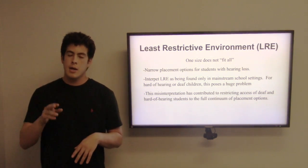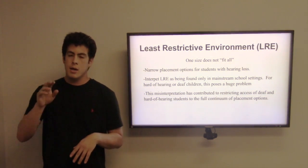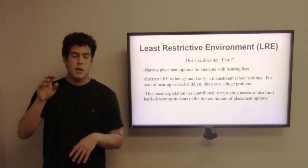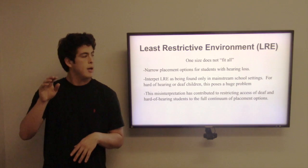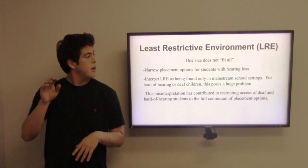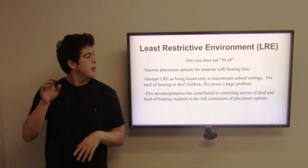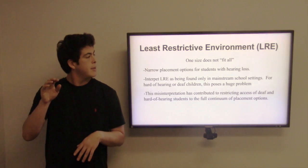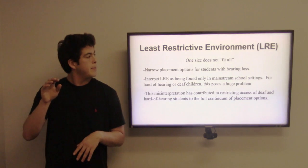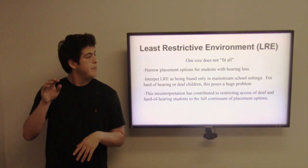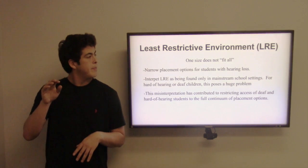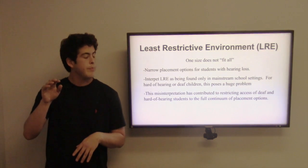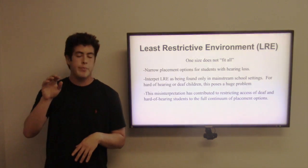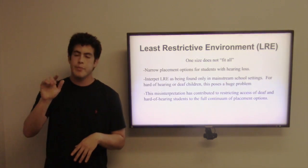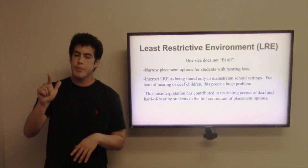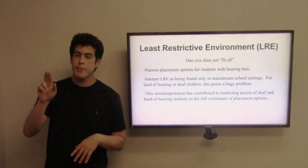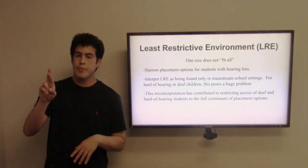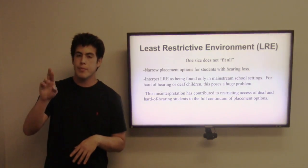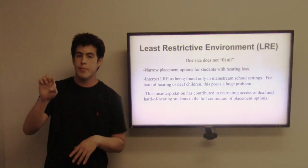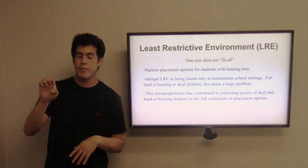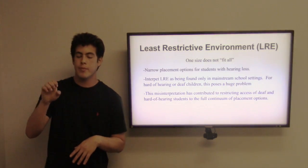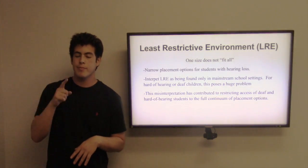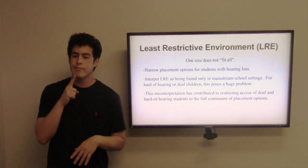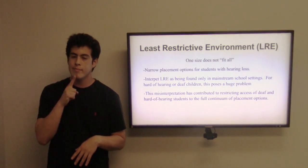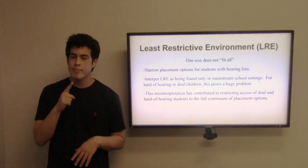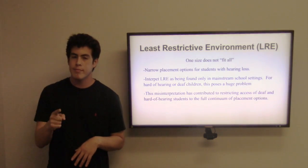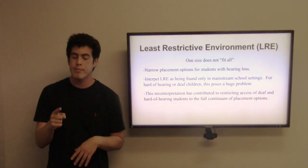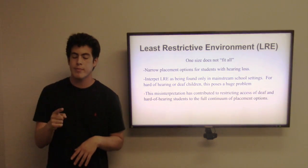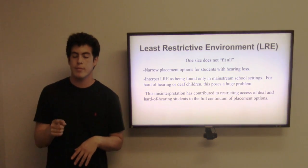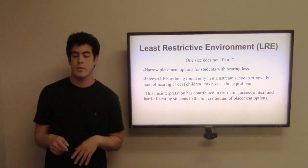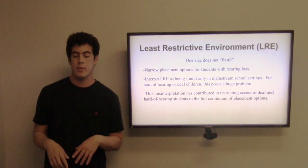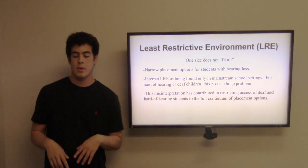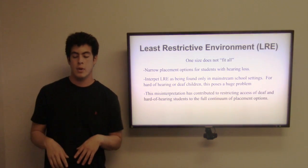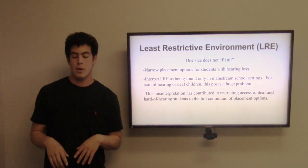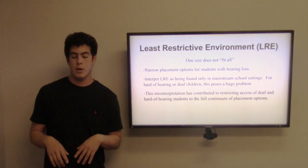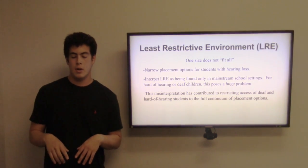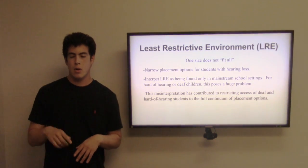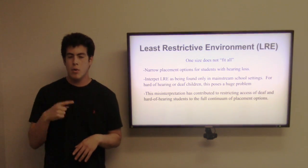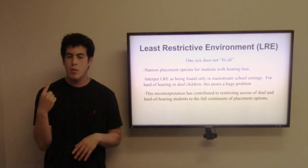in the law as being only found in mainstream school settings.